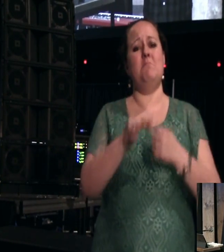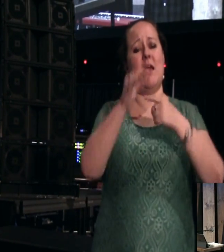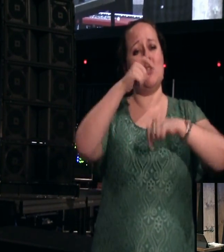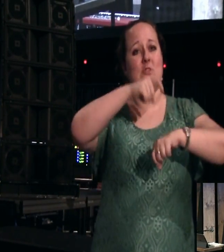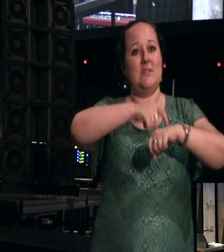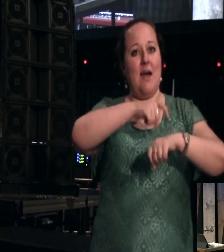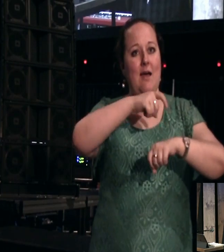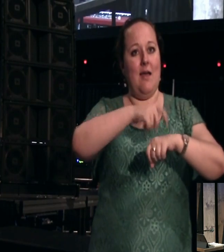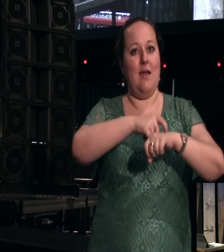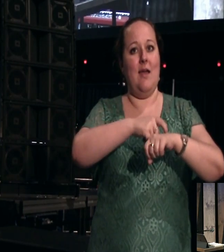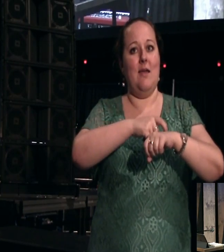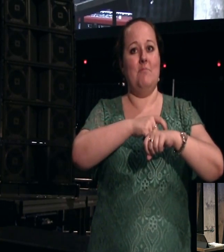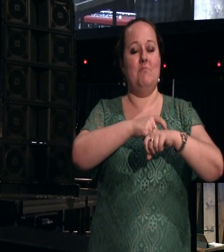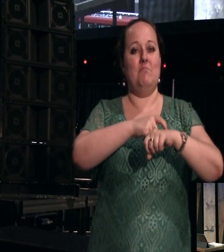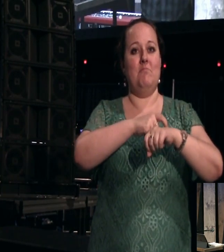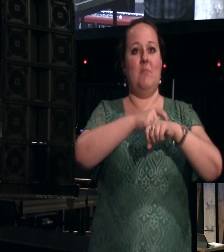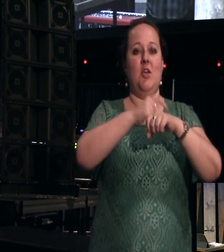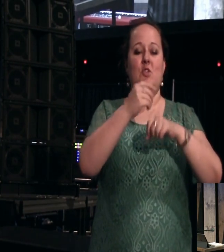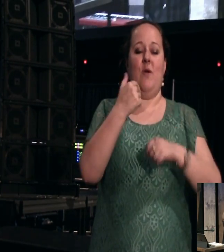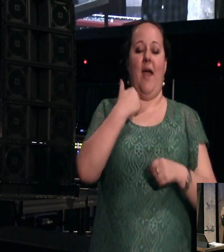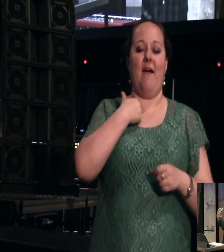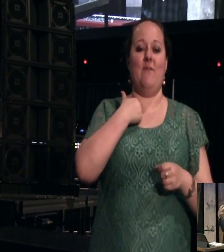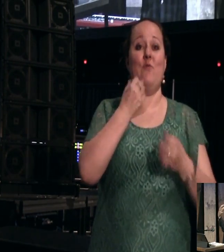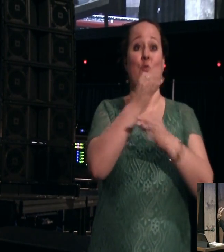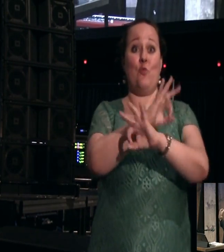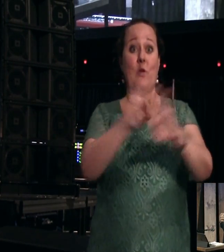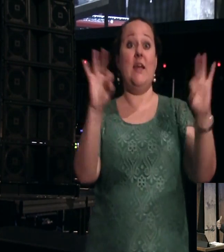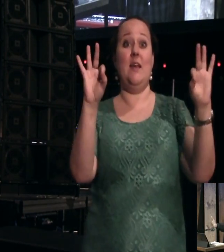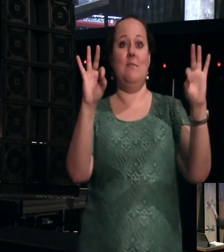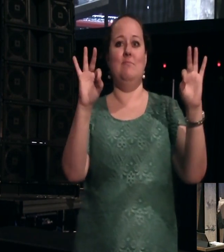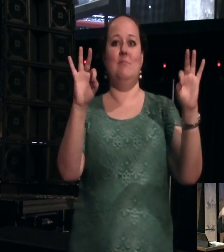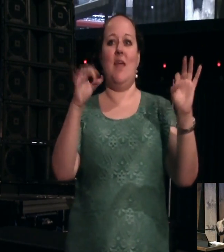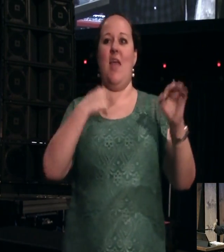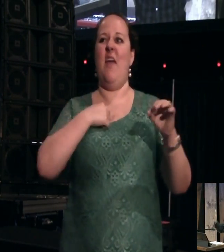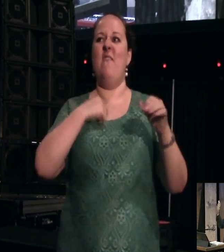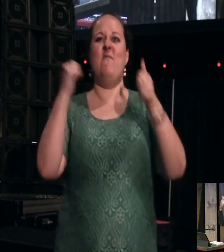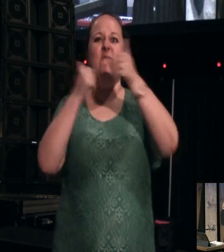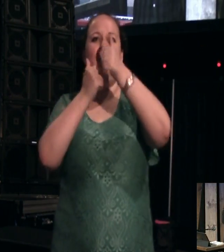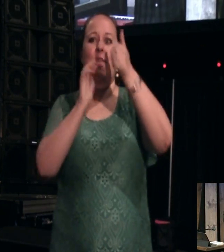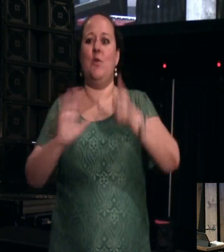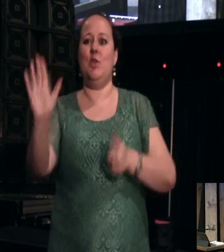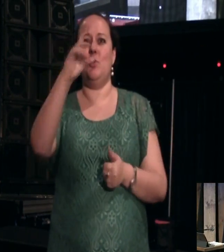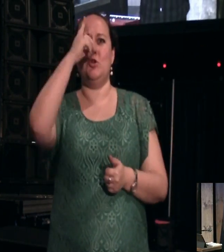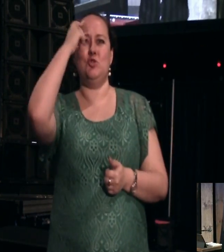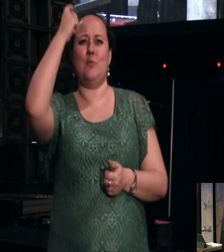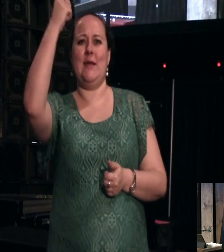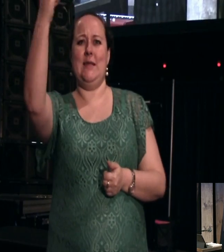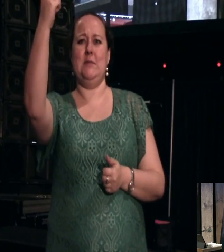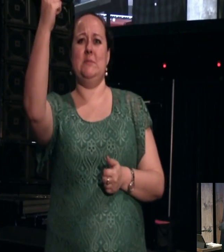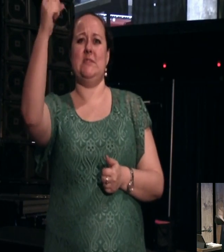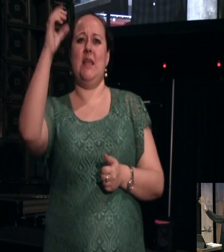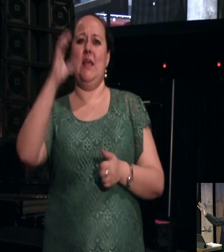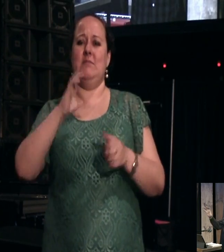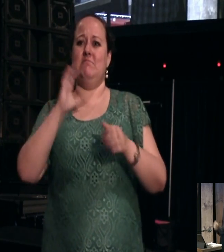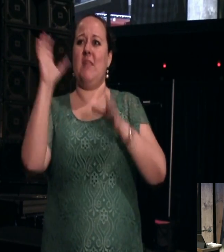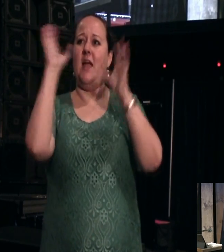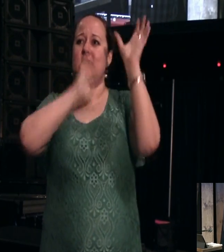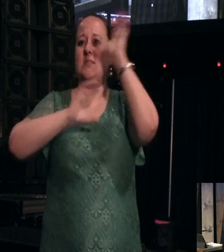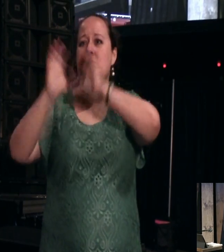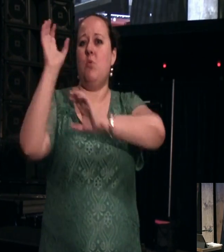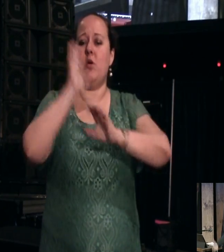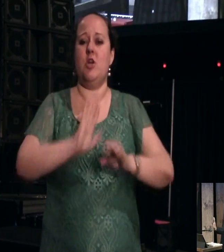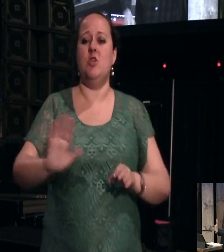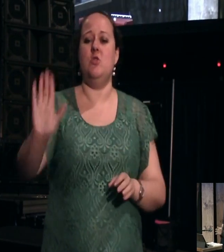Solomon is saying is during this unique and sweet time of life where you have all of this freedom, dream